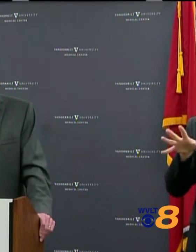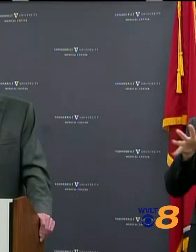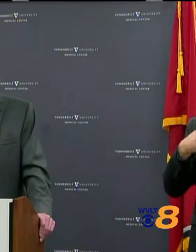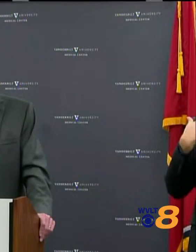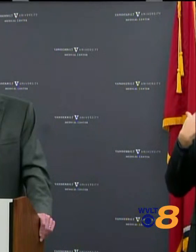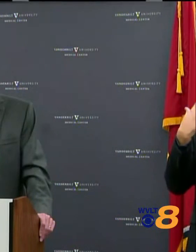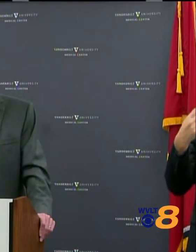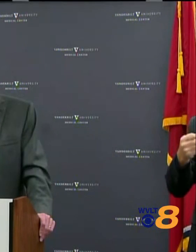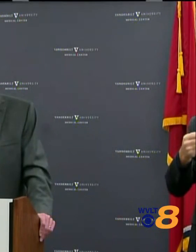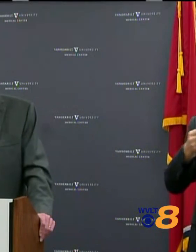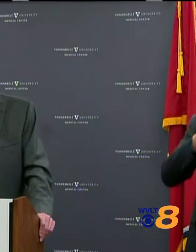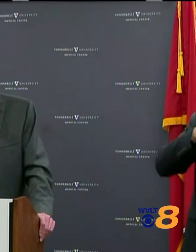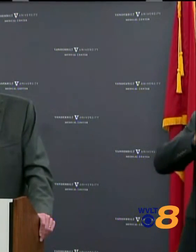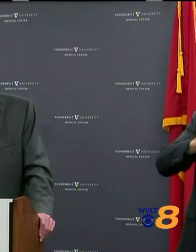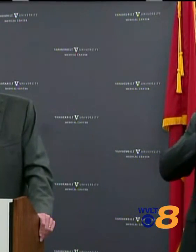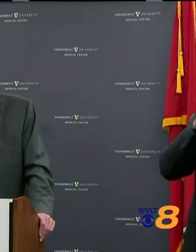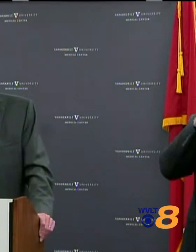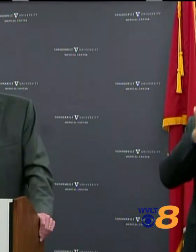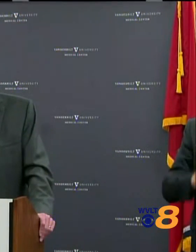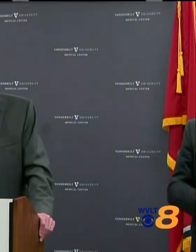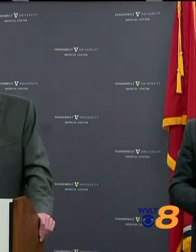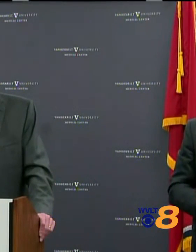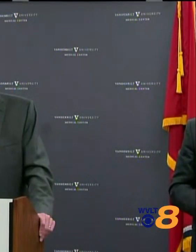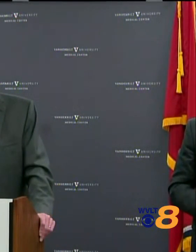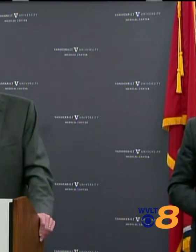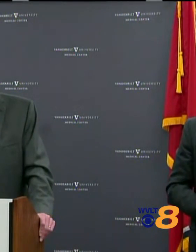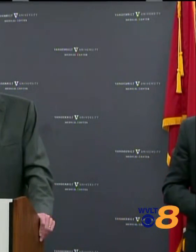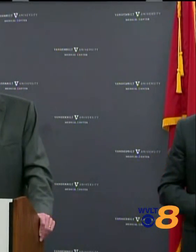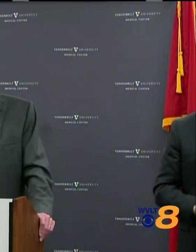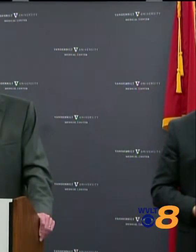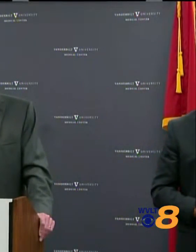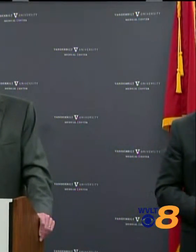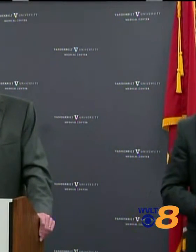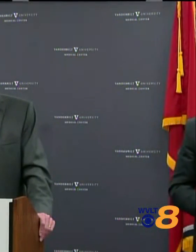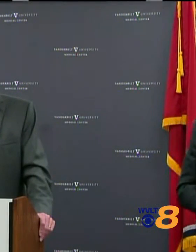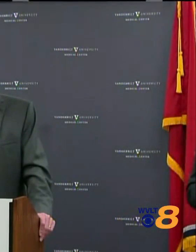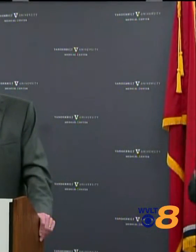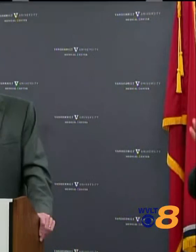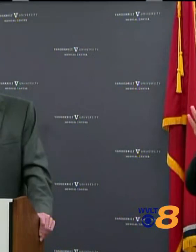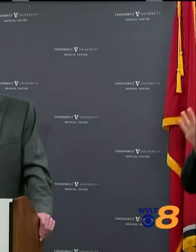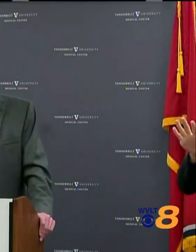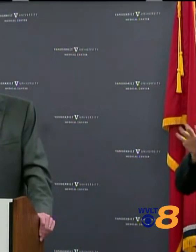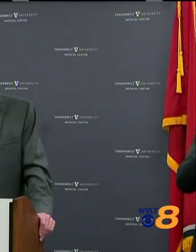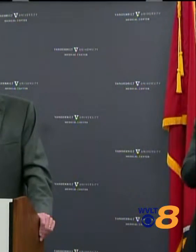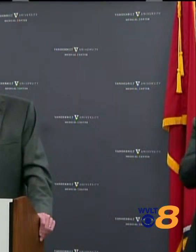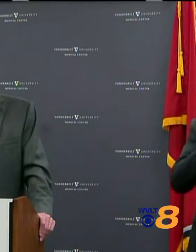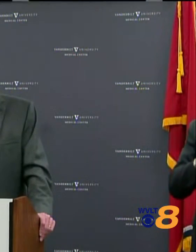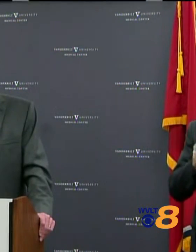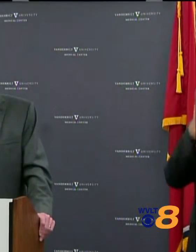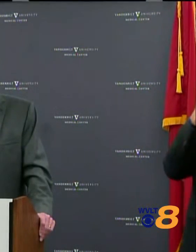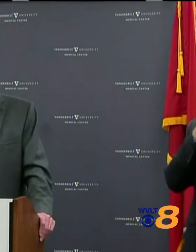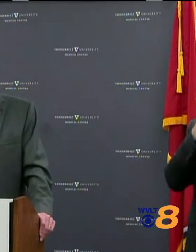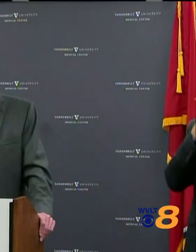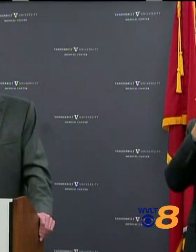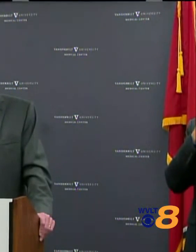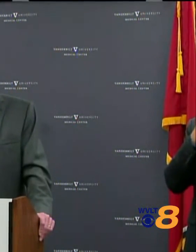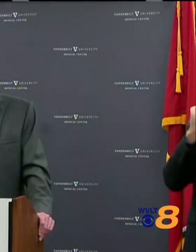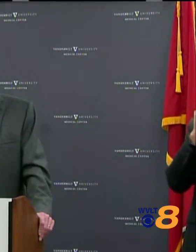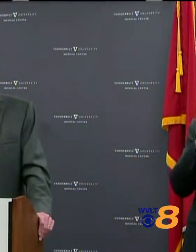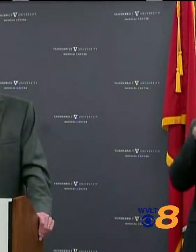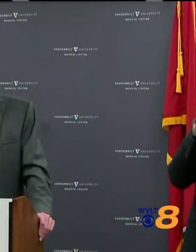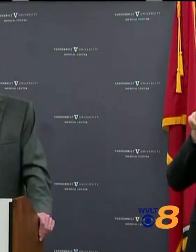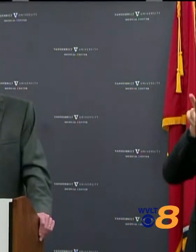to Vanderbilt Medical Center once again. Also coming to East Tennessee at the University of Tennessee Medical Center just after 8 o'clock this